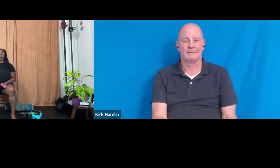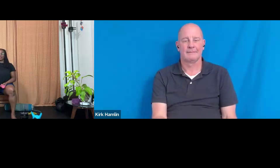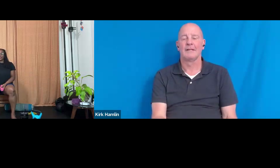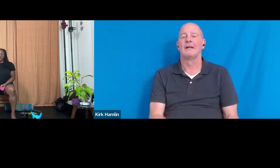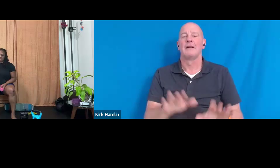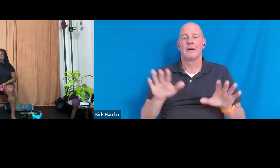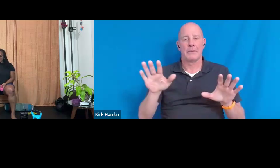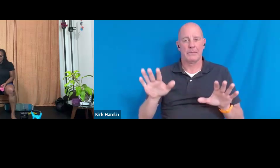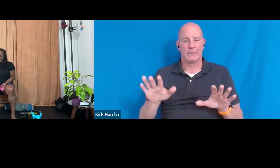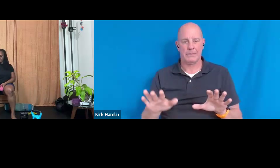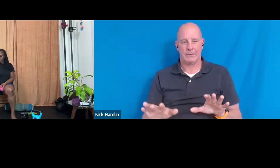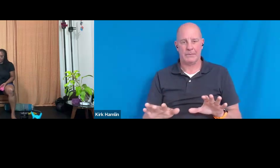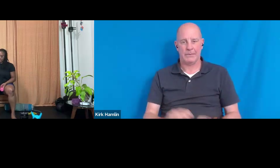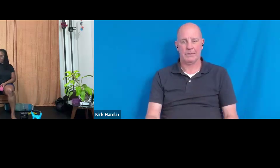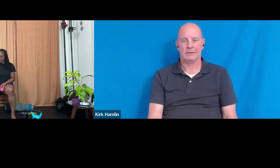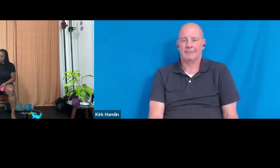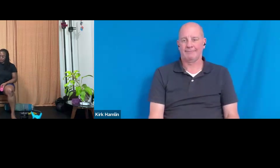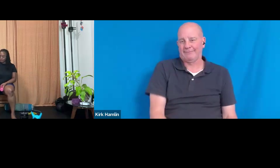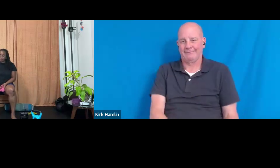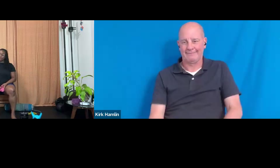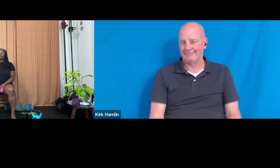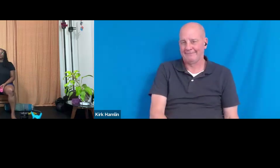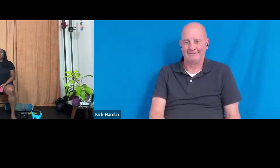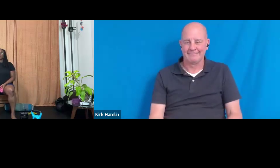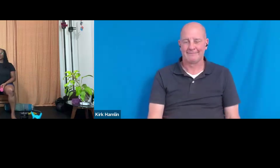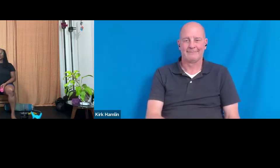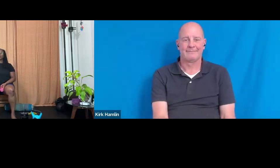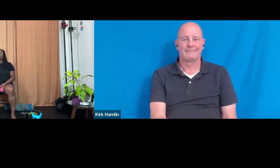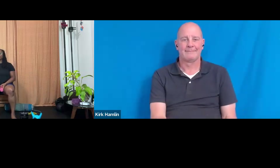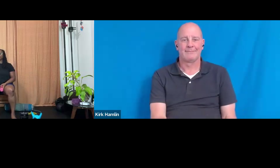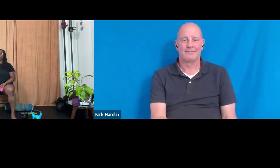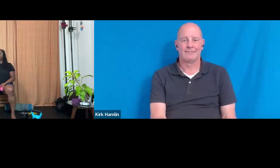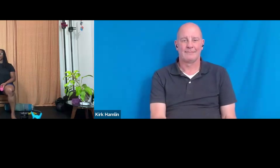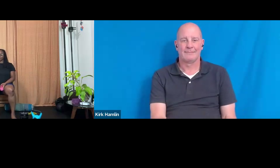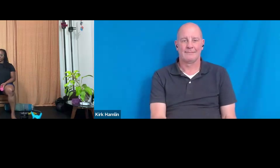your time. Shake it out, get your wiggles out.